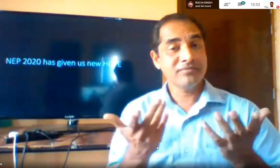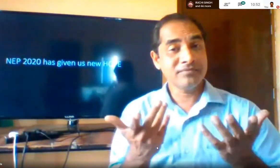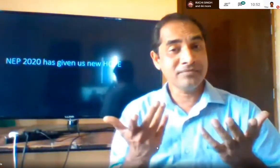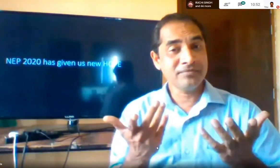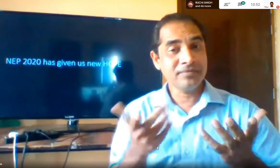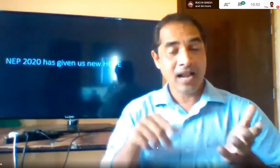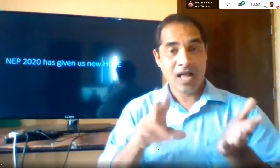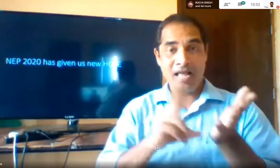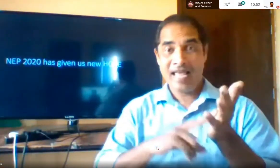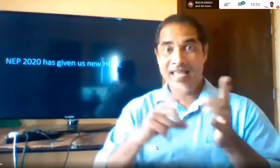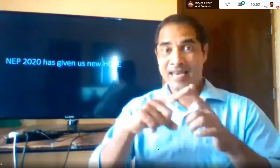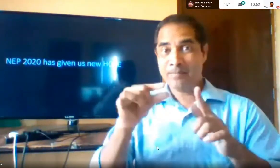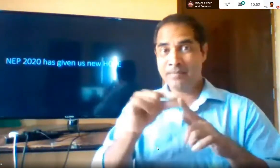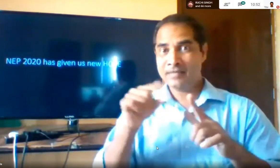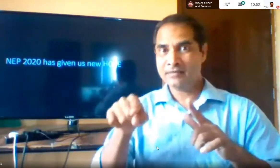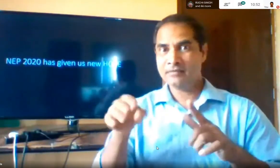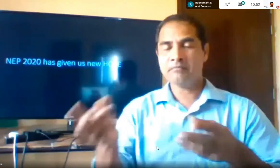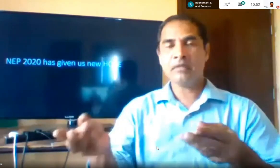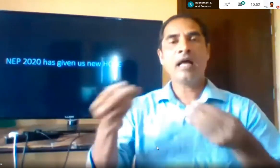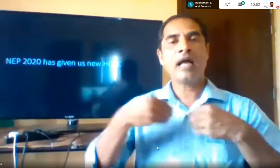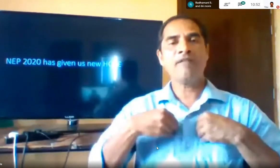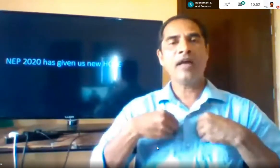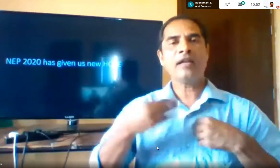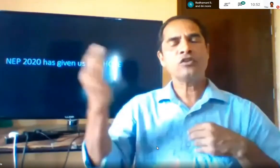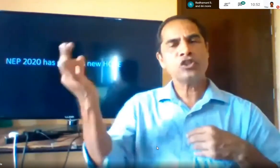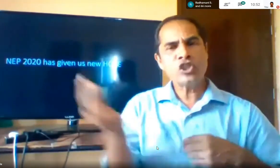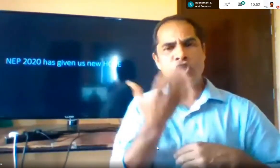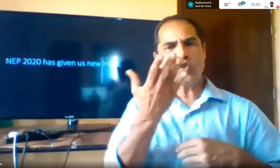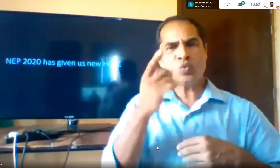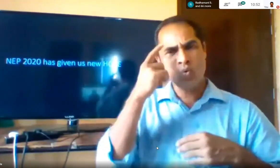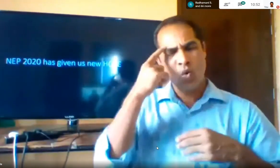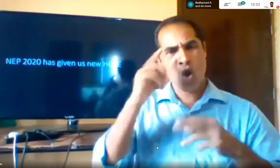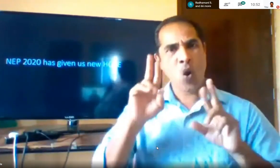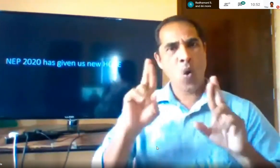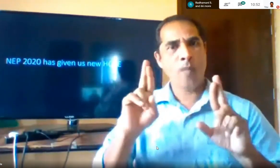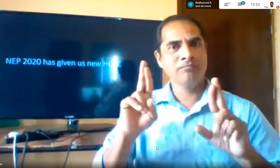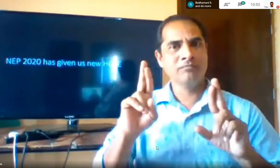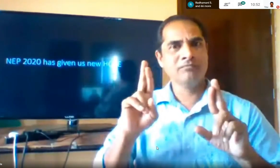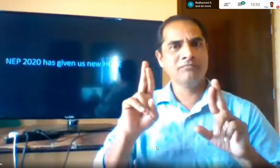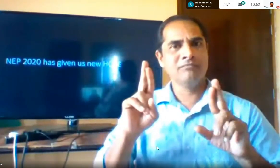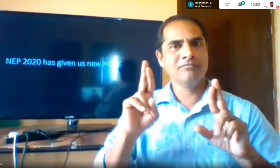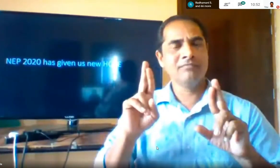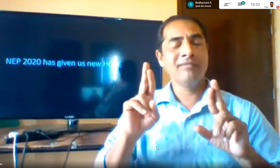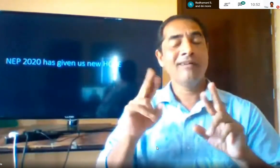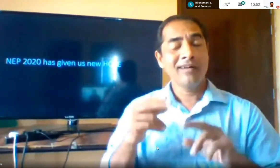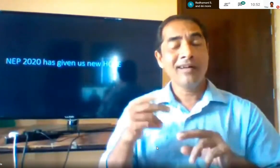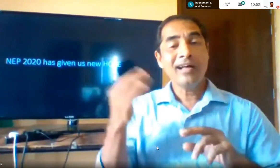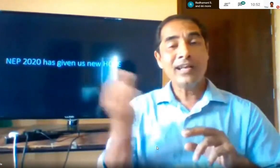See, hope. So national education policy has given us a new hope, right?